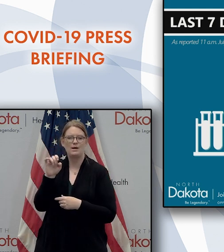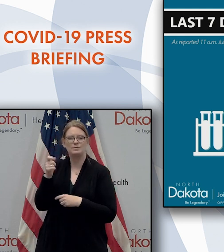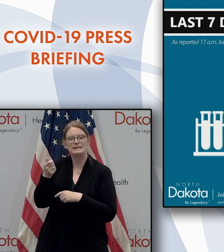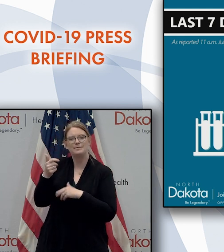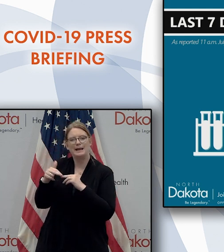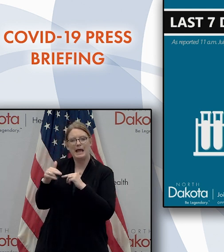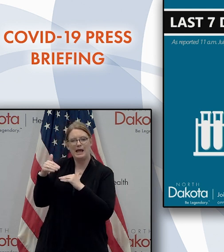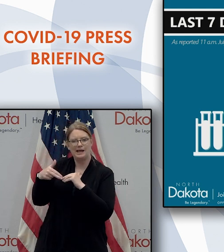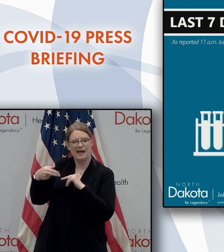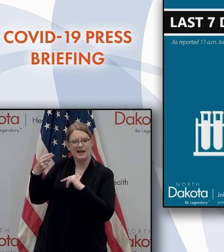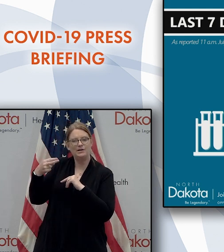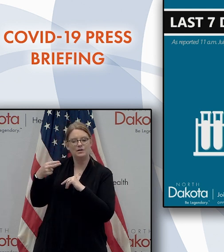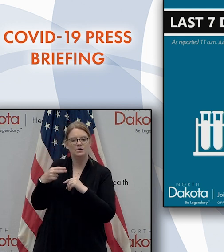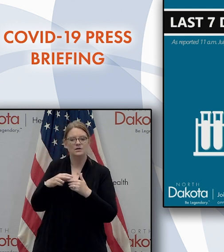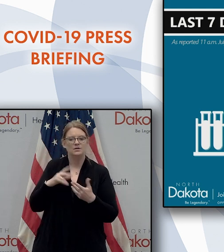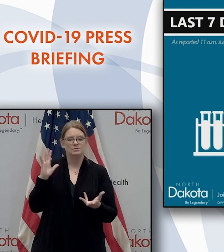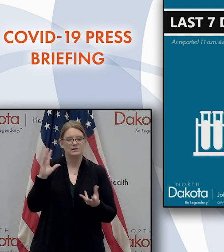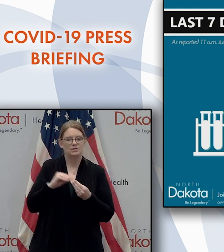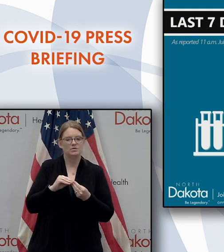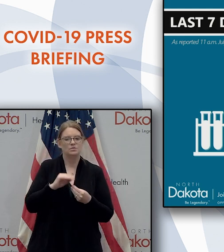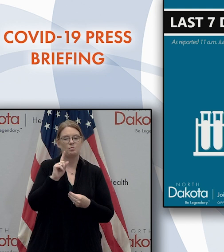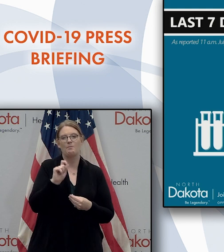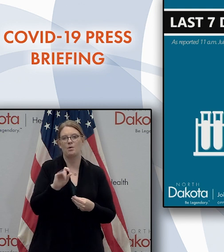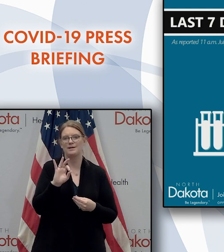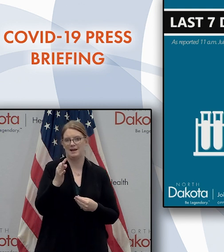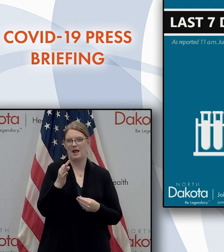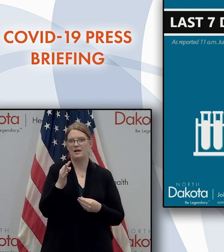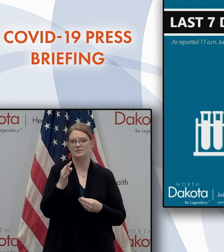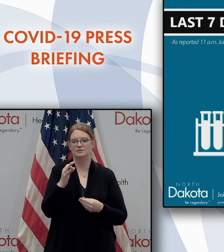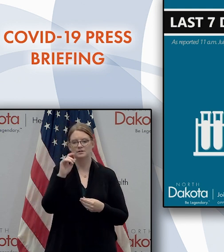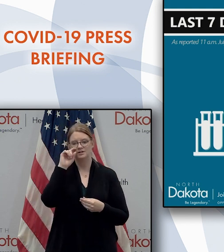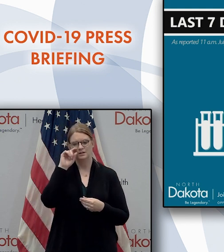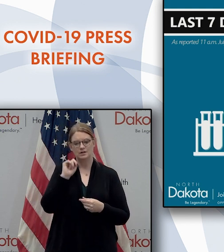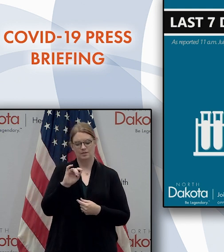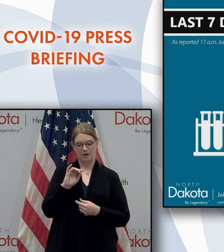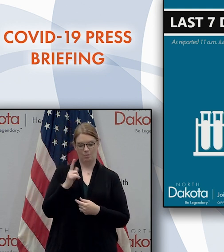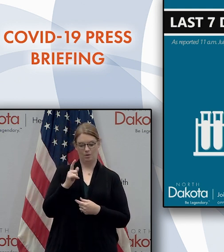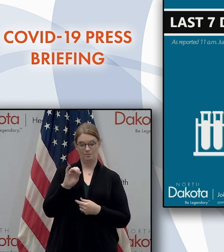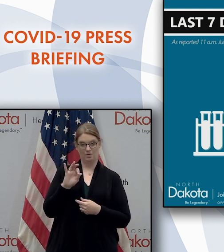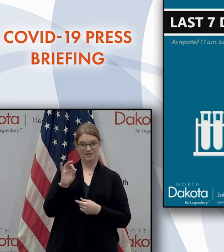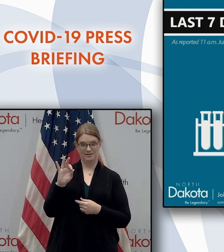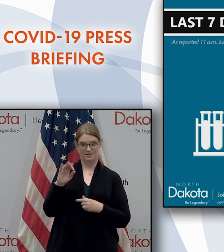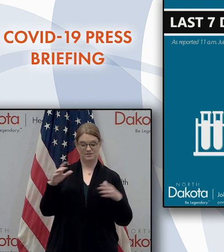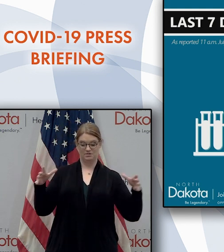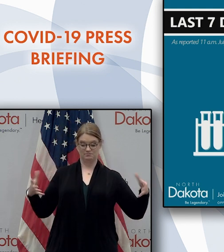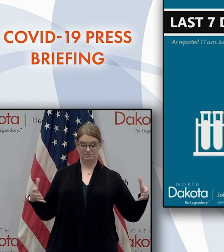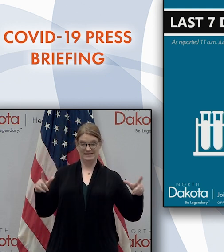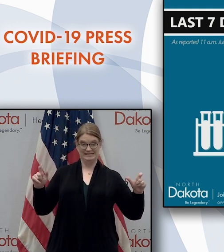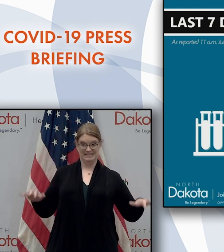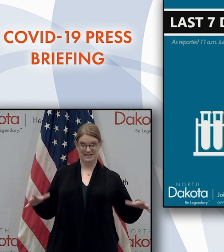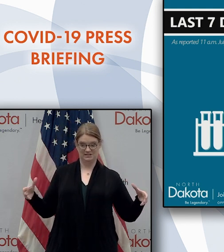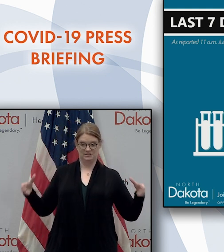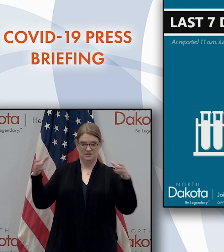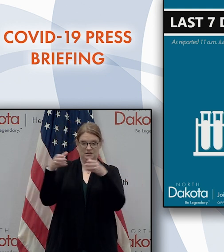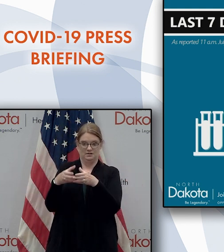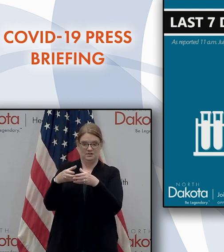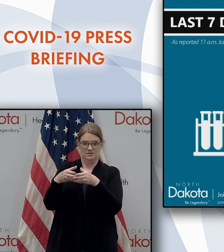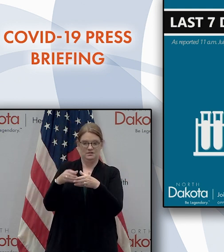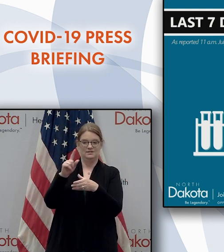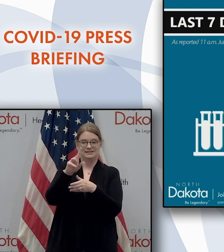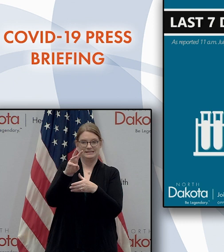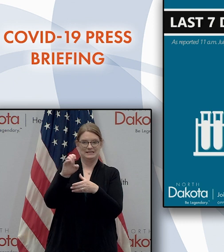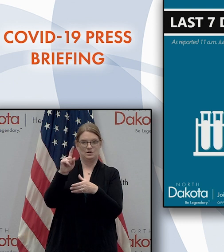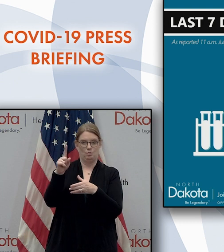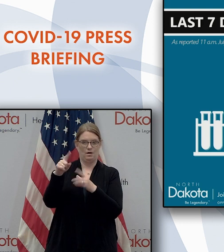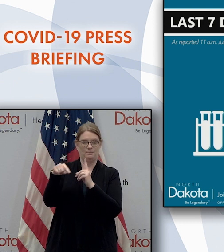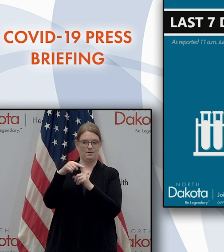but the 7-day total was 1.9. That 1.9% of tests, or 601 positives